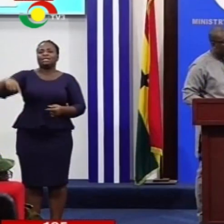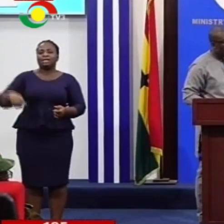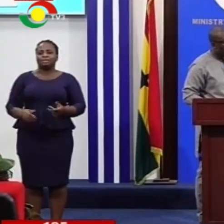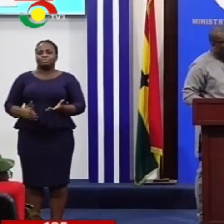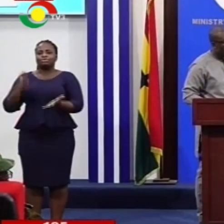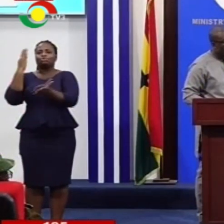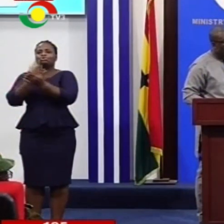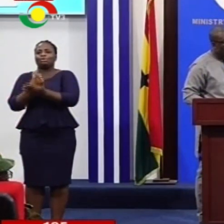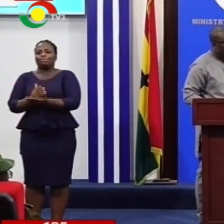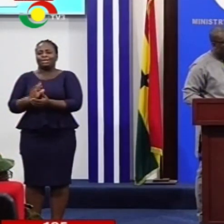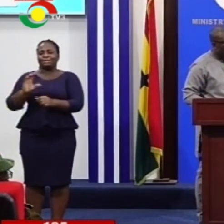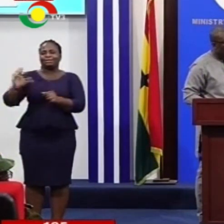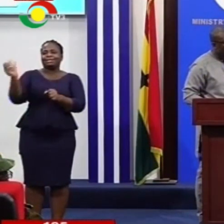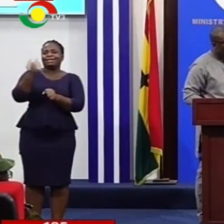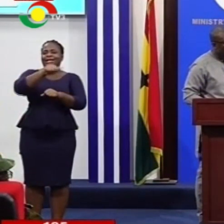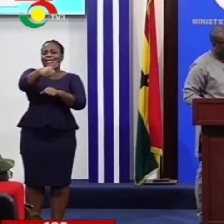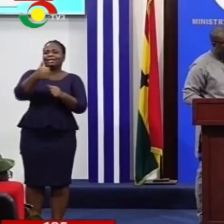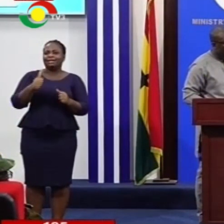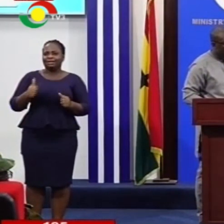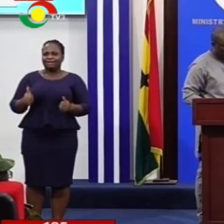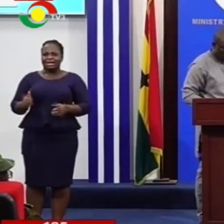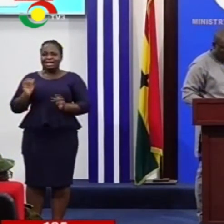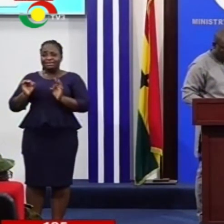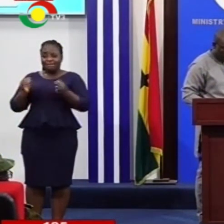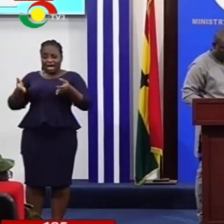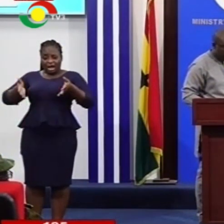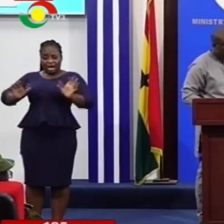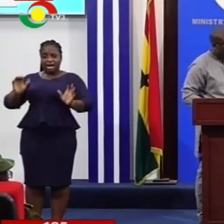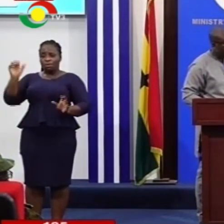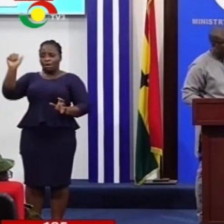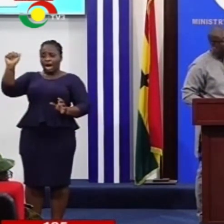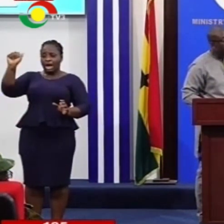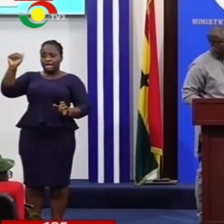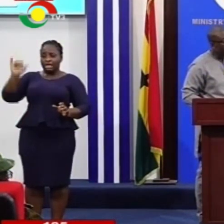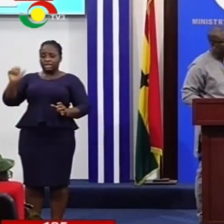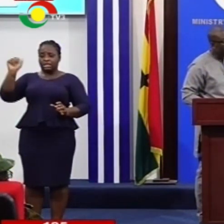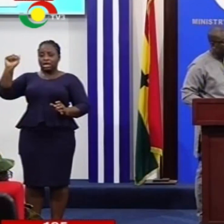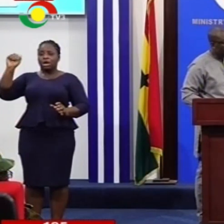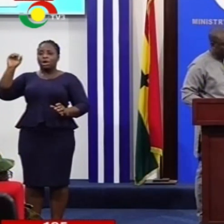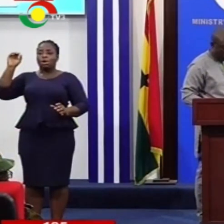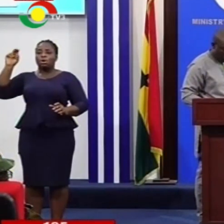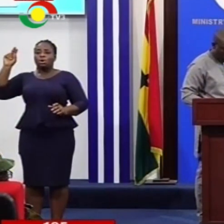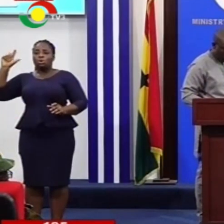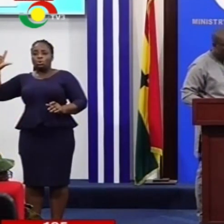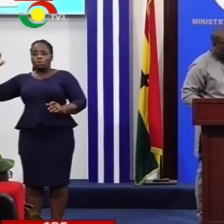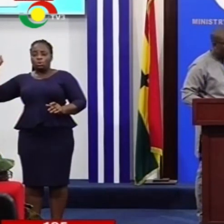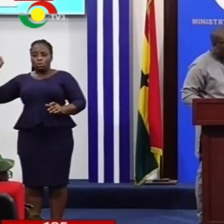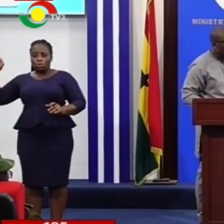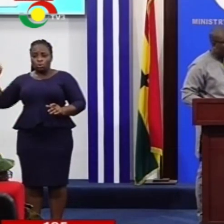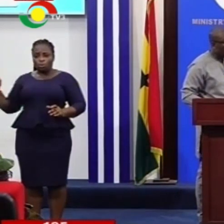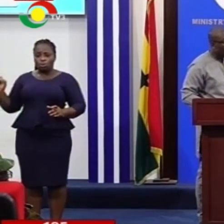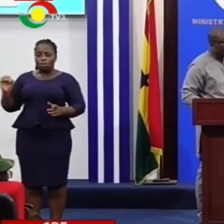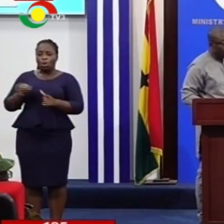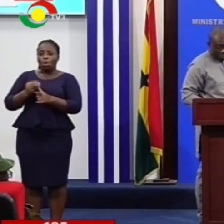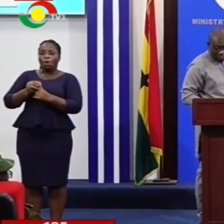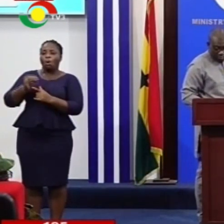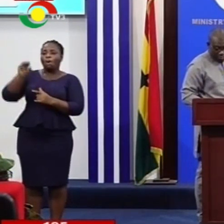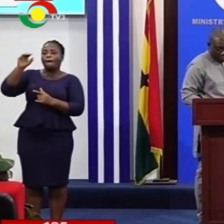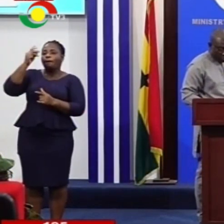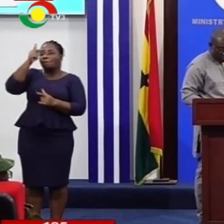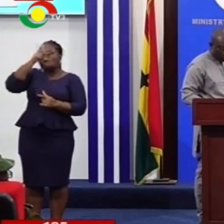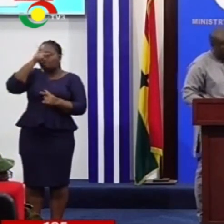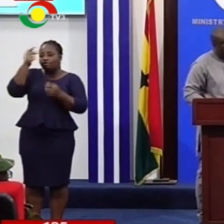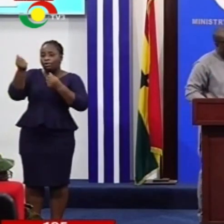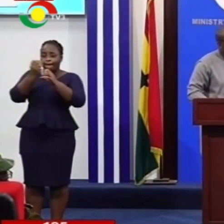ba bi foforo. The things in car, Omuma, Yalolo, any Matomas, and so Yaduma, and Canono, so bet me abwa, Ama, Nessus, ne,